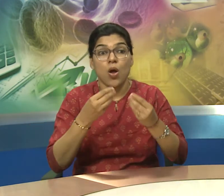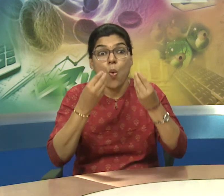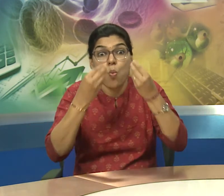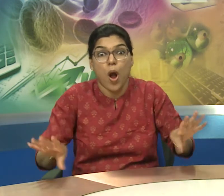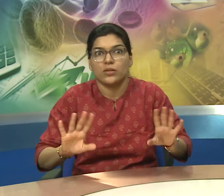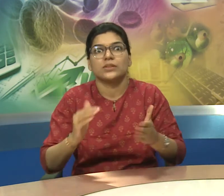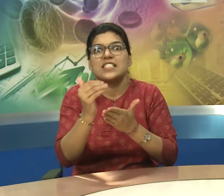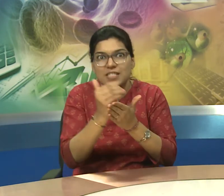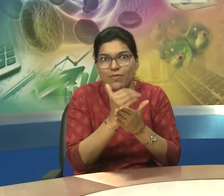warehouses